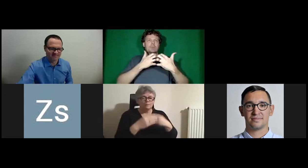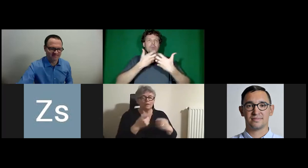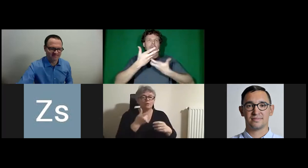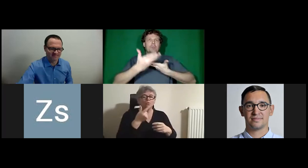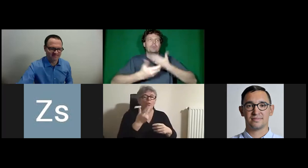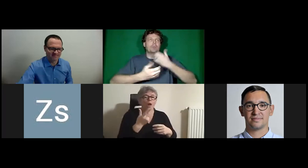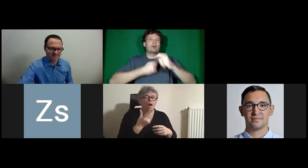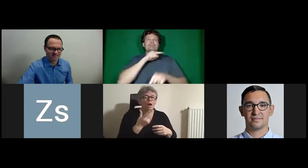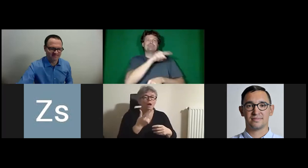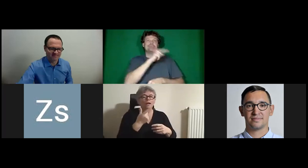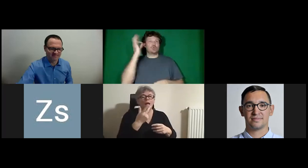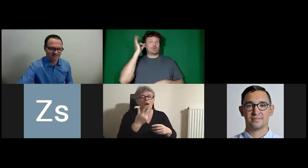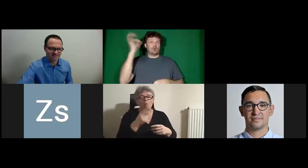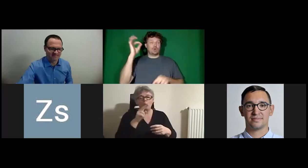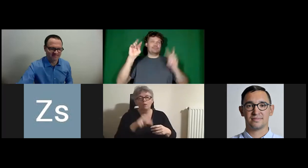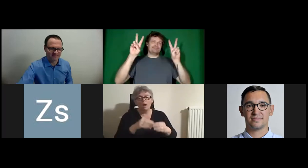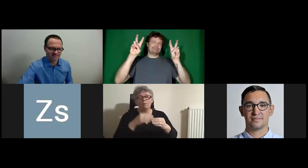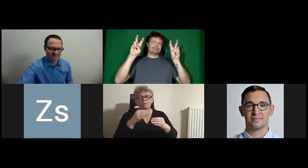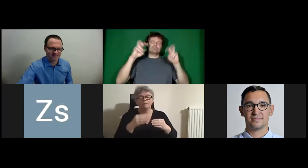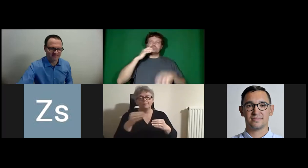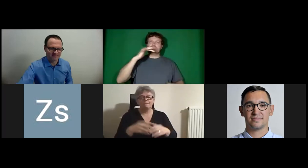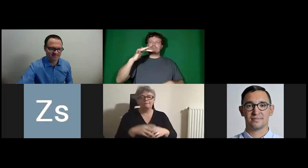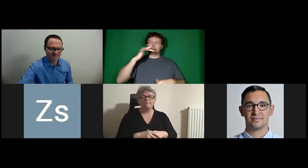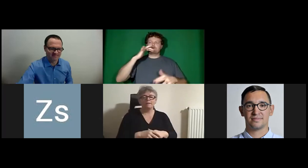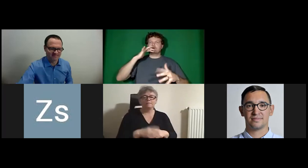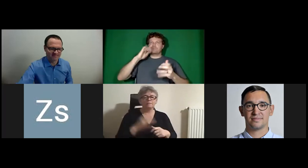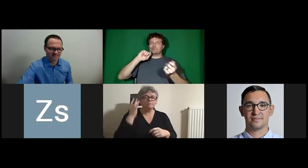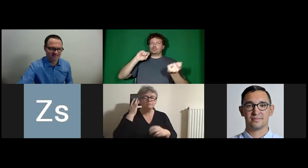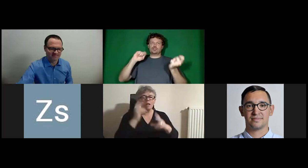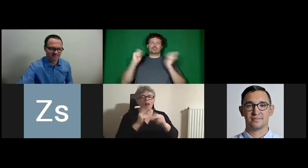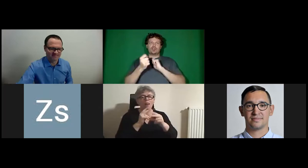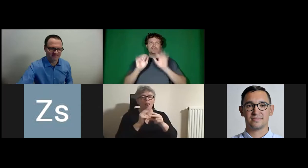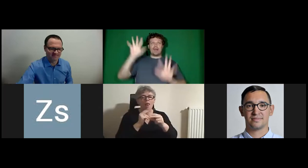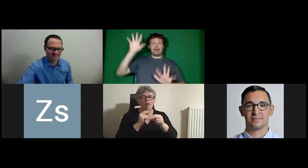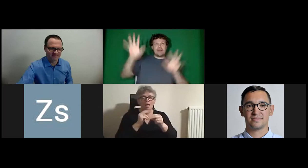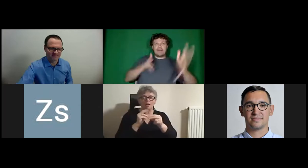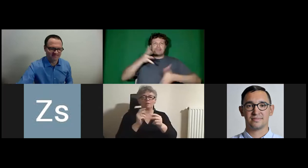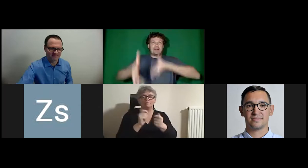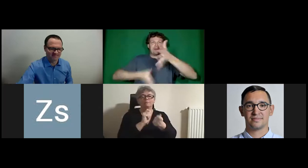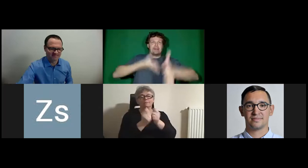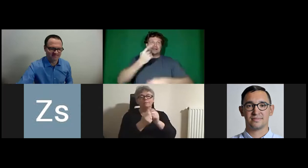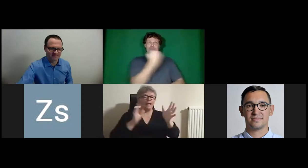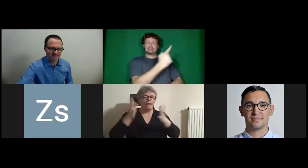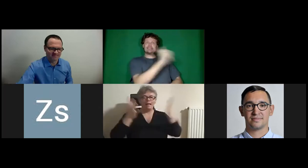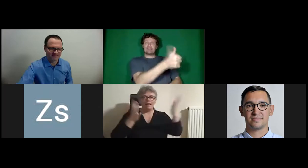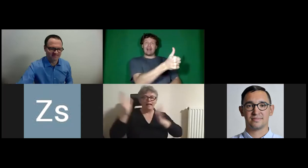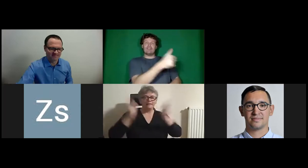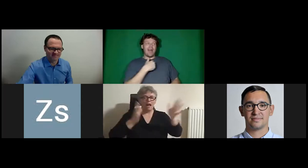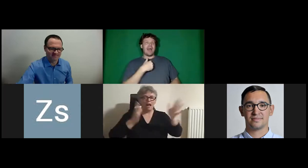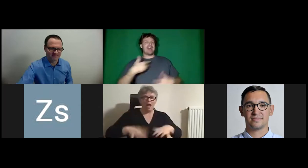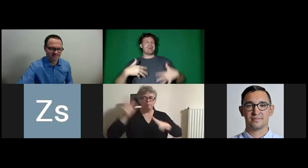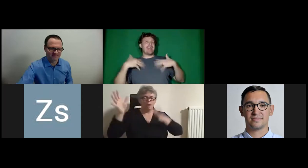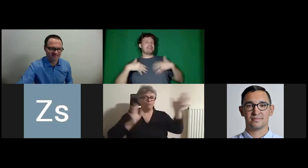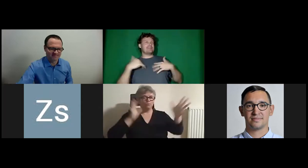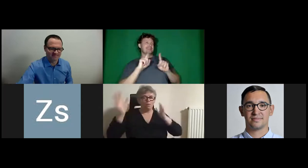about 2 months out of the 10-month period to find my footing and how to communicate with my team, to where